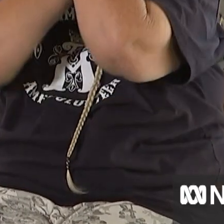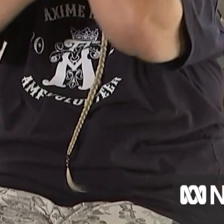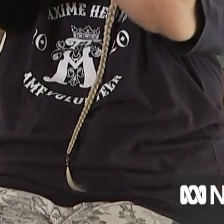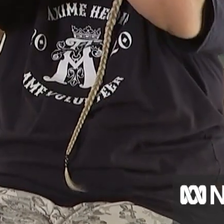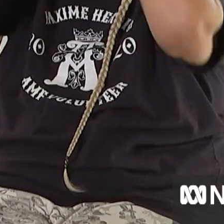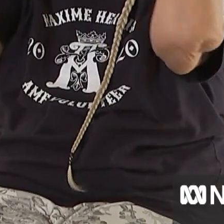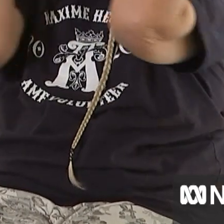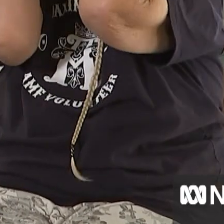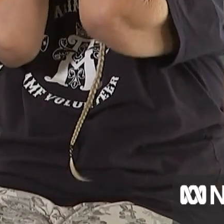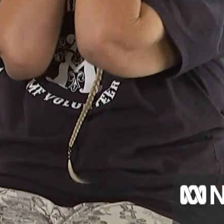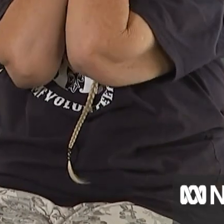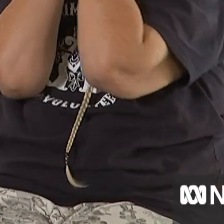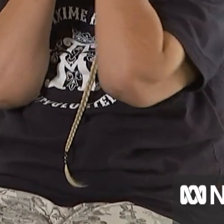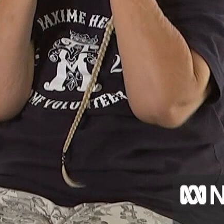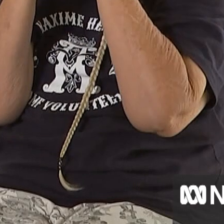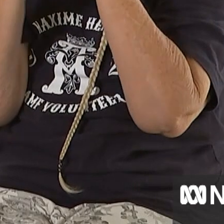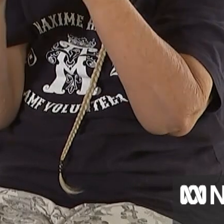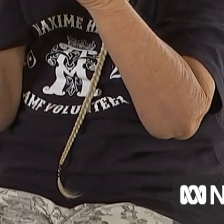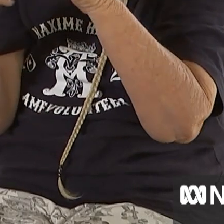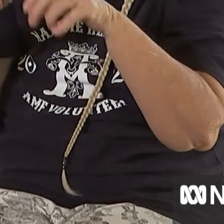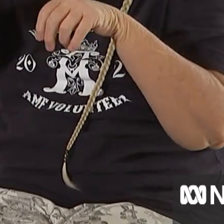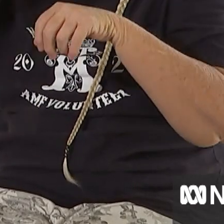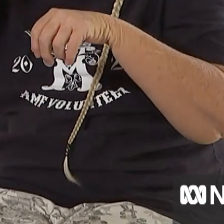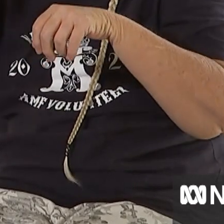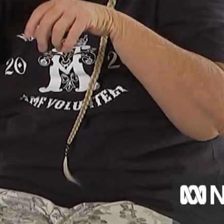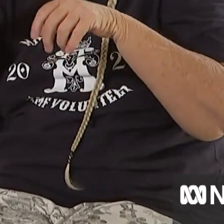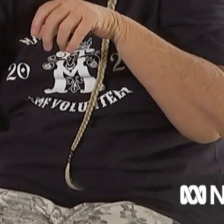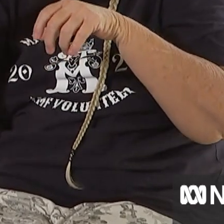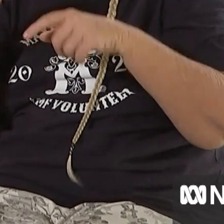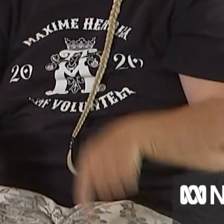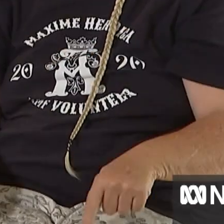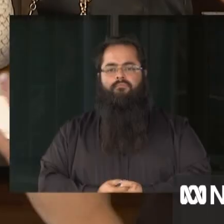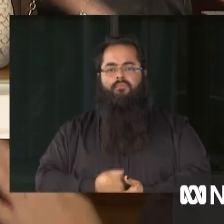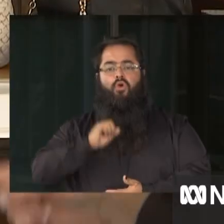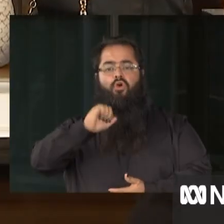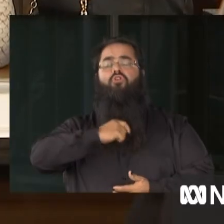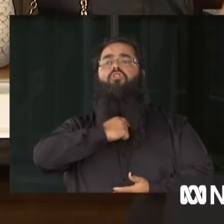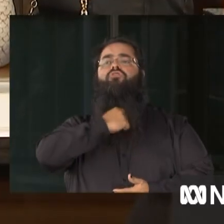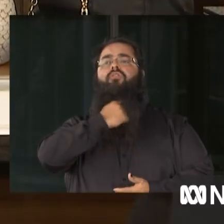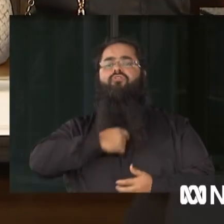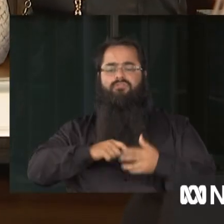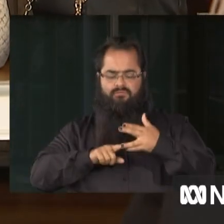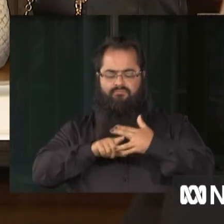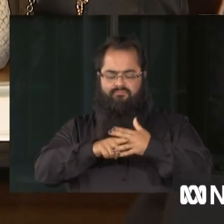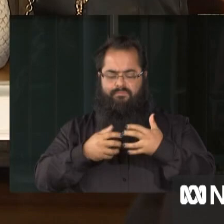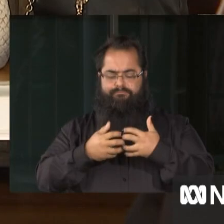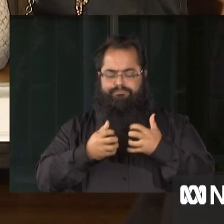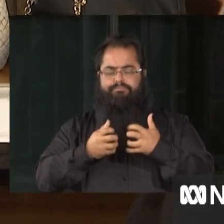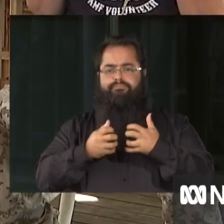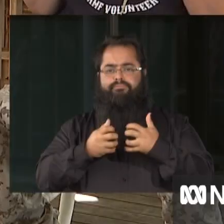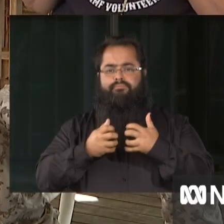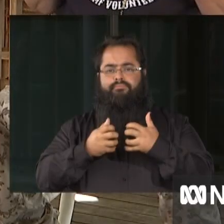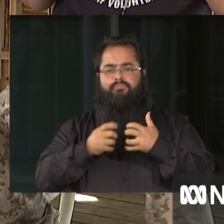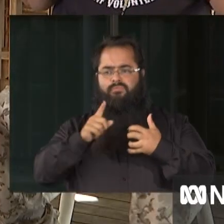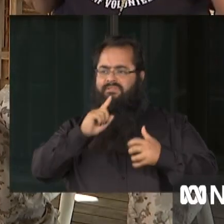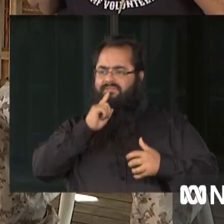in my stomach. It was just like, and I was screaming and screaming. Her esophagus had